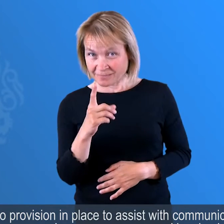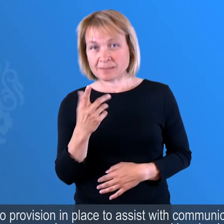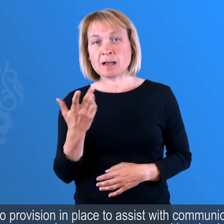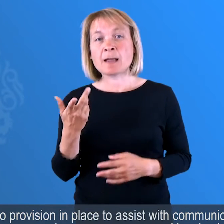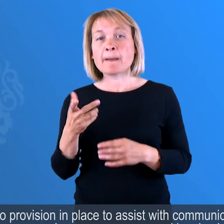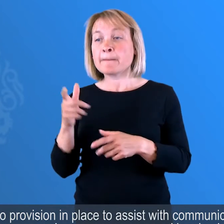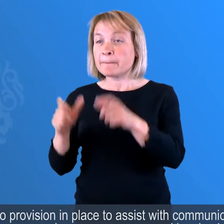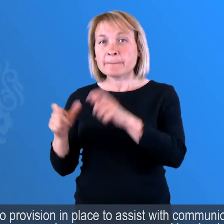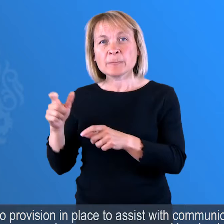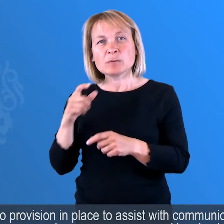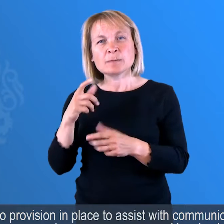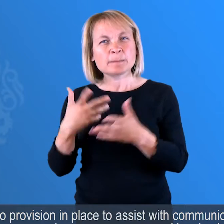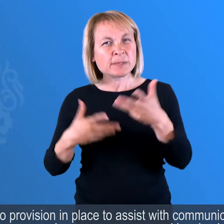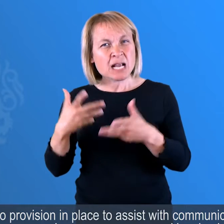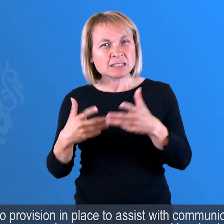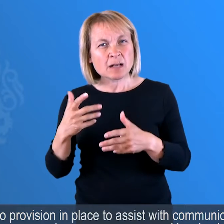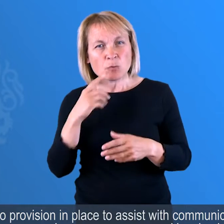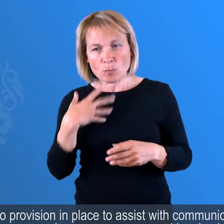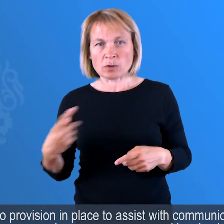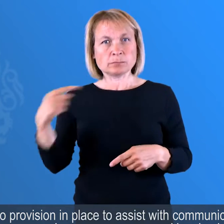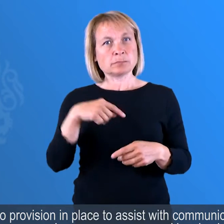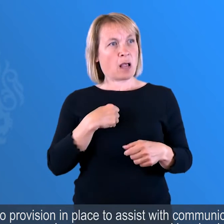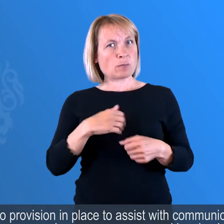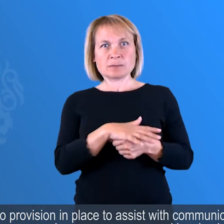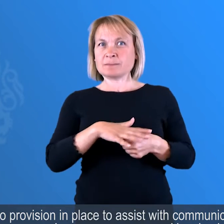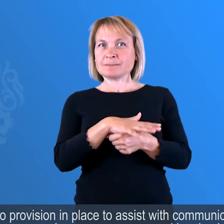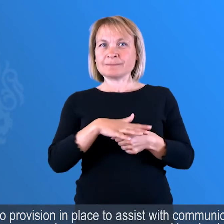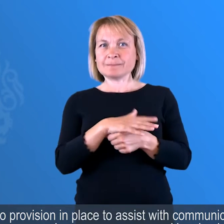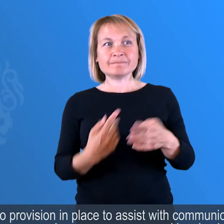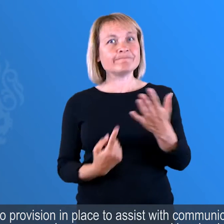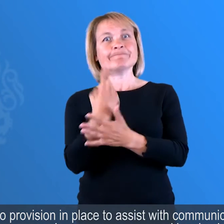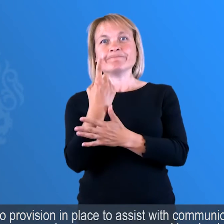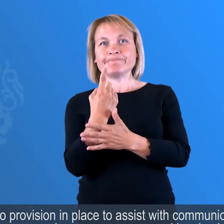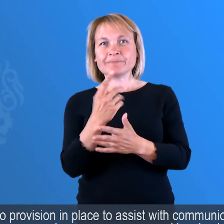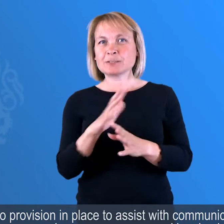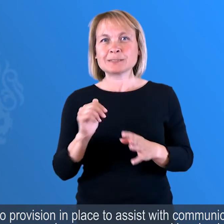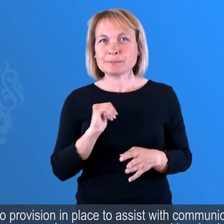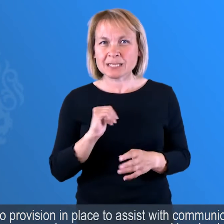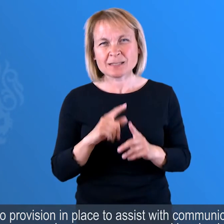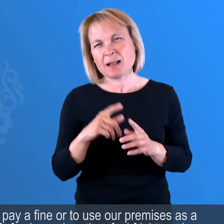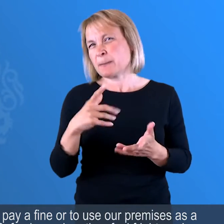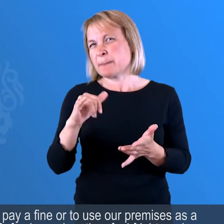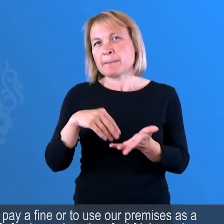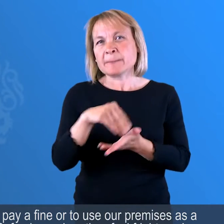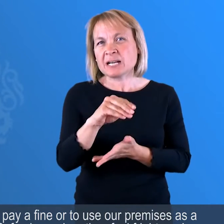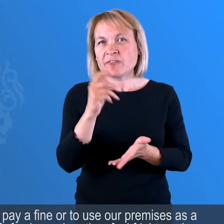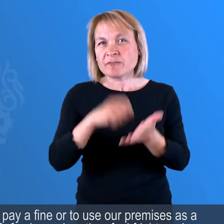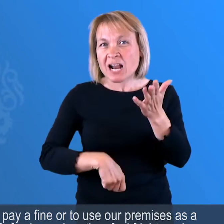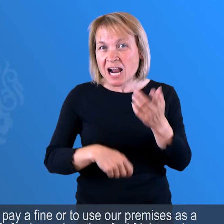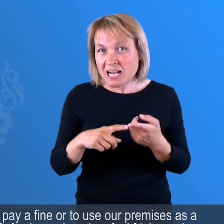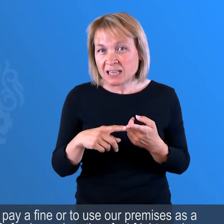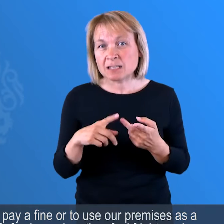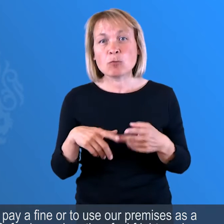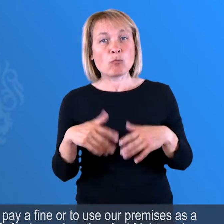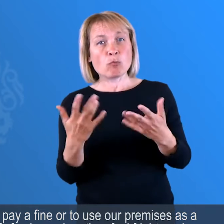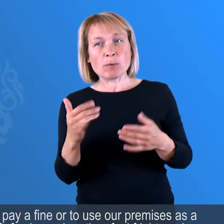However, there is no provision in place to assist with communication when BSL users appear in our venues on an ad hoc basis,